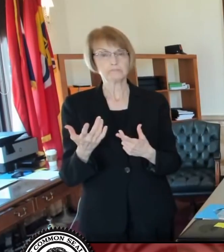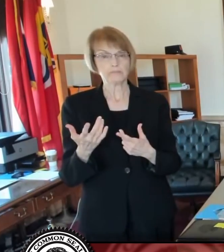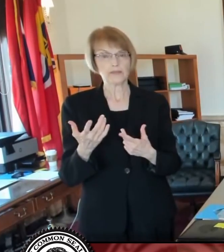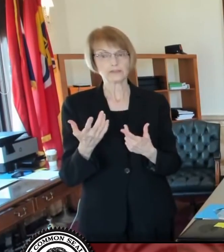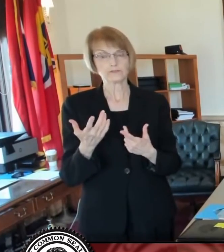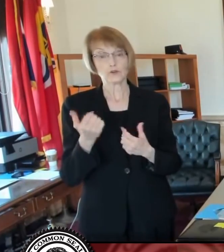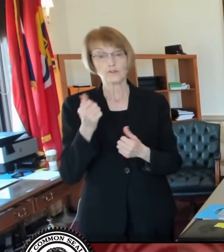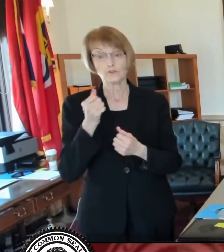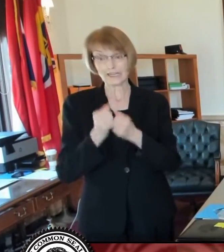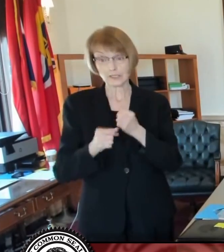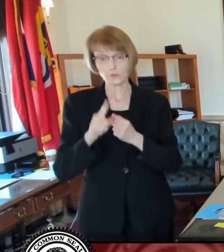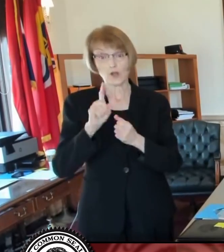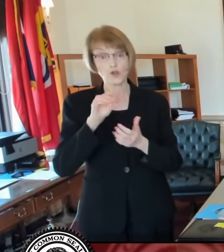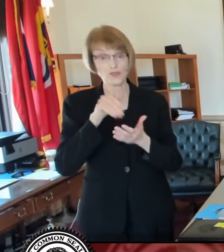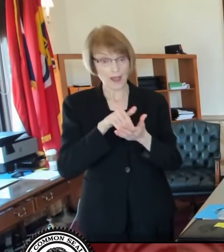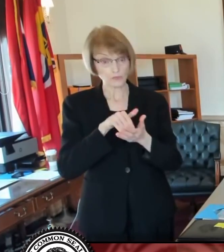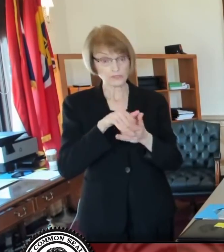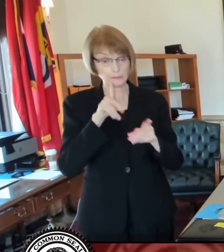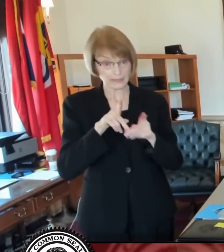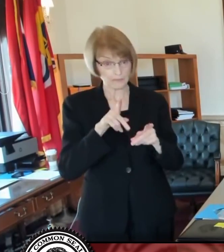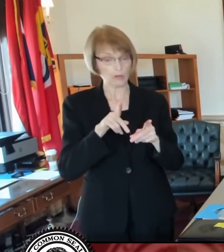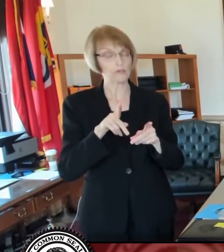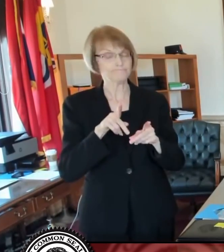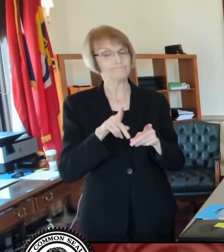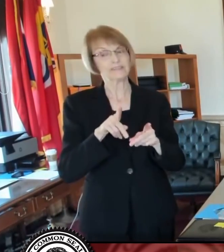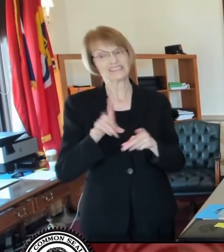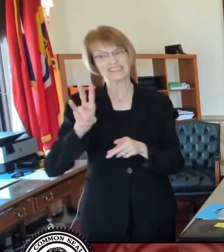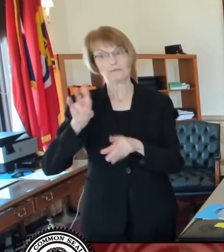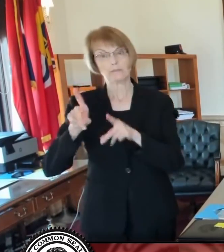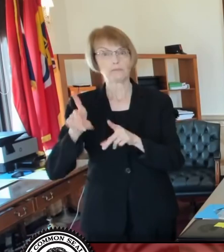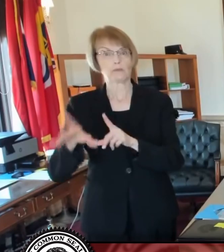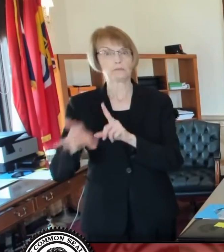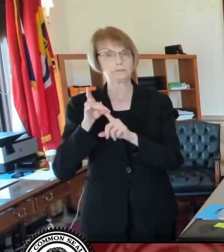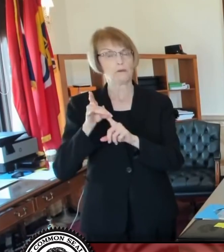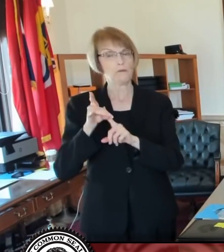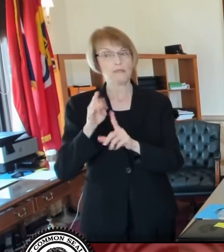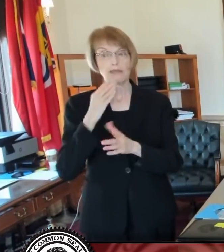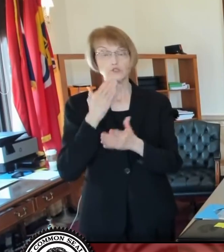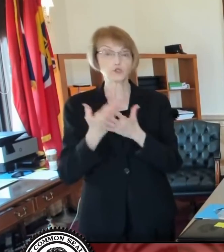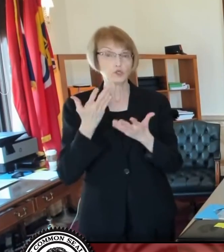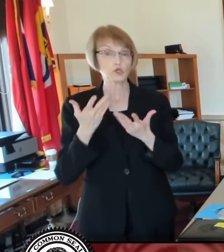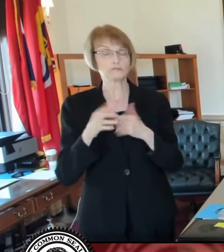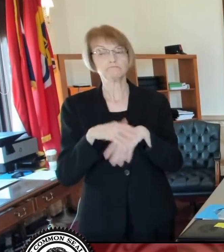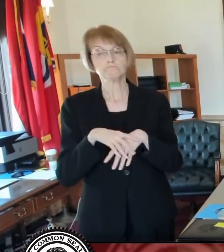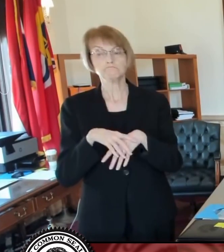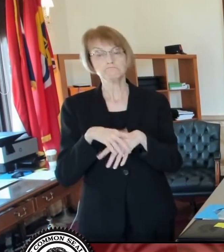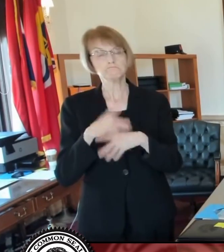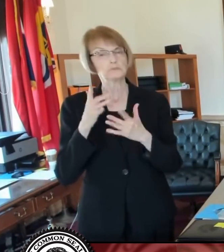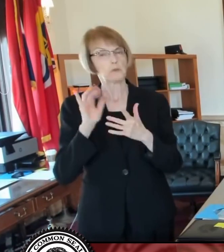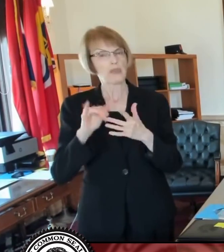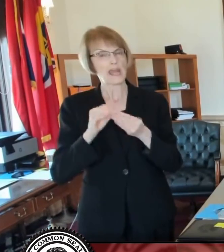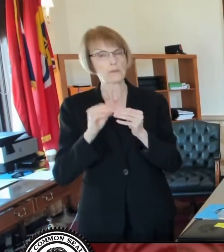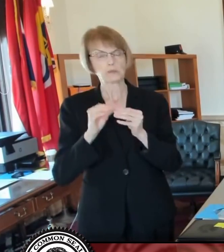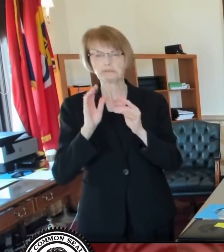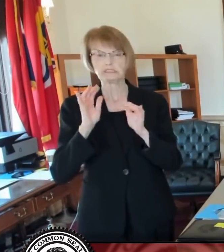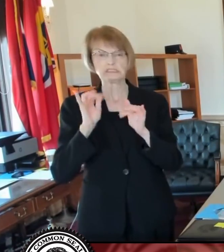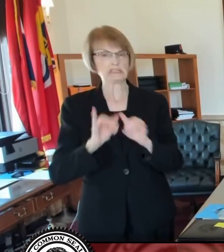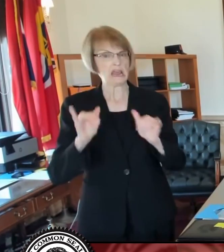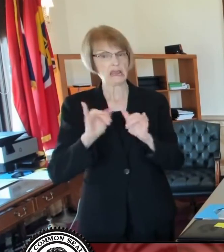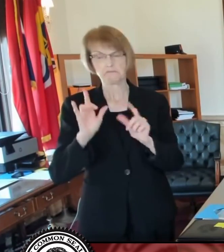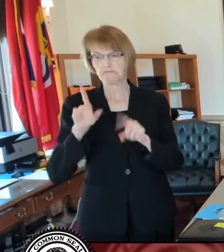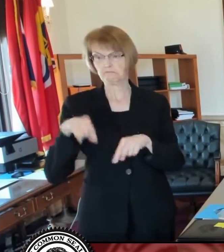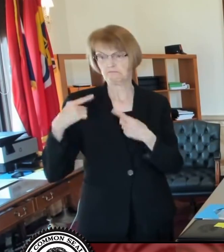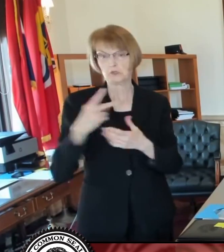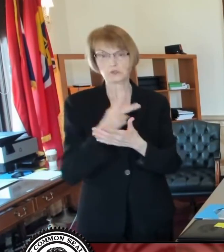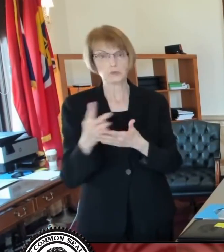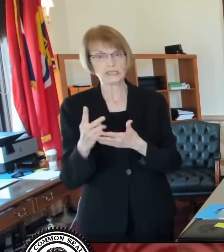per 100,000 people. That's good. That's been about where the number has been for the last 2 weeks.